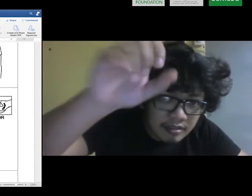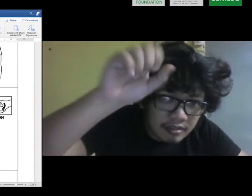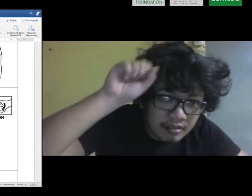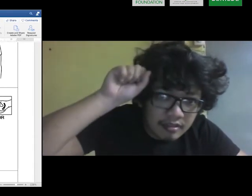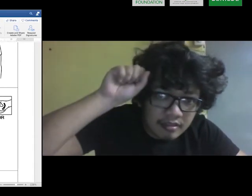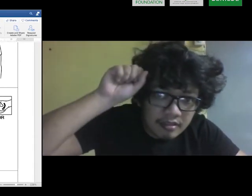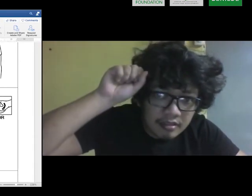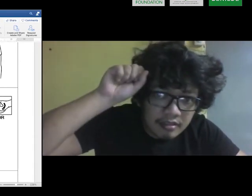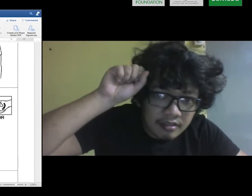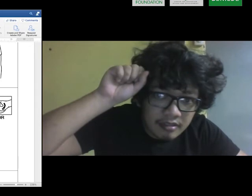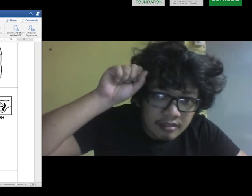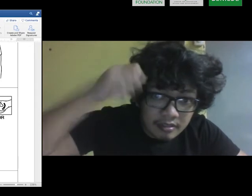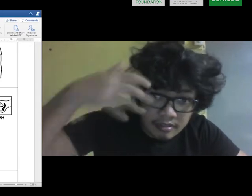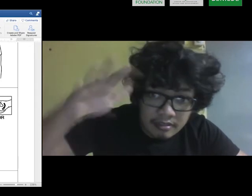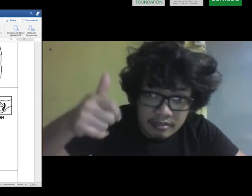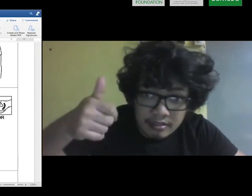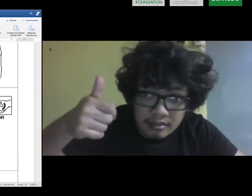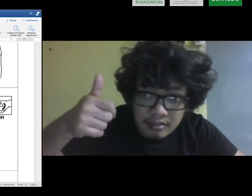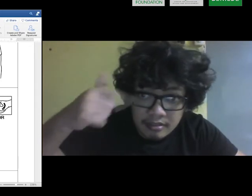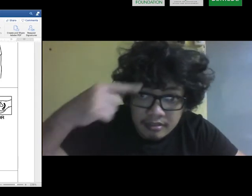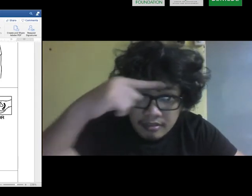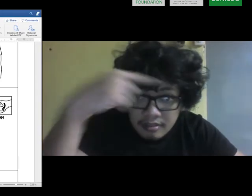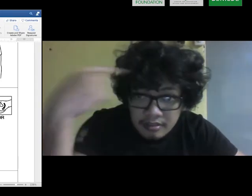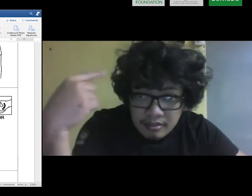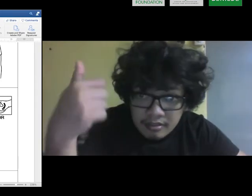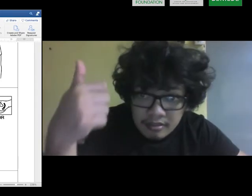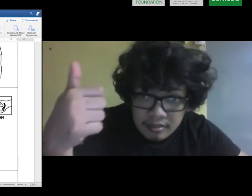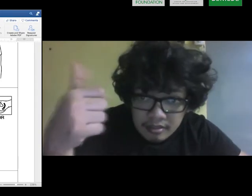Sorry, let me get Shaq's attention here. Shaq,